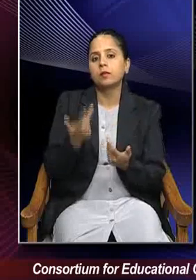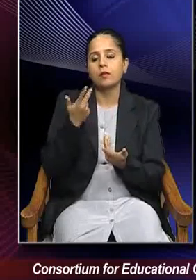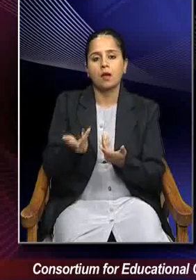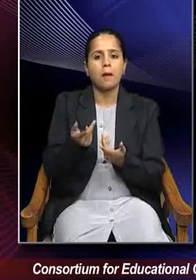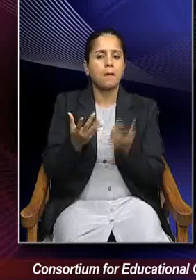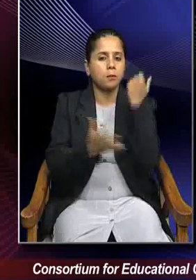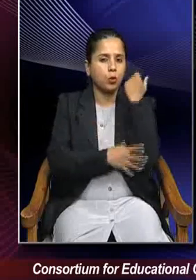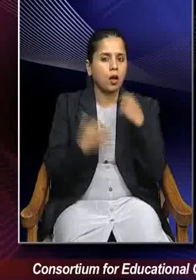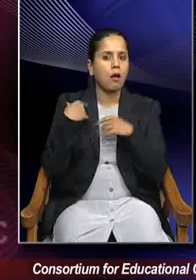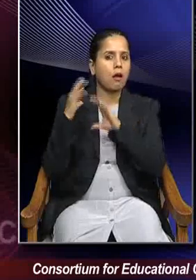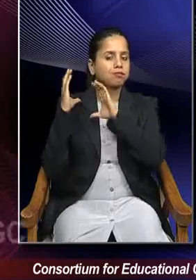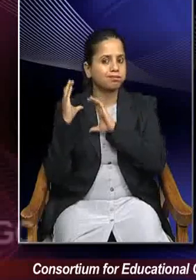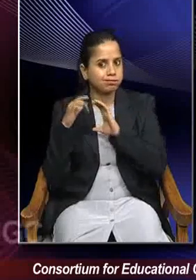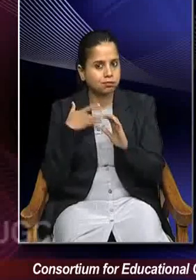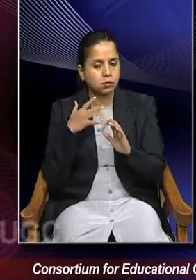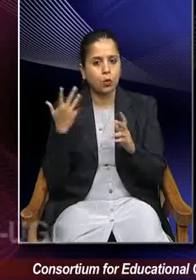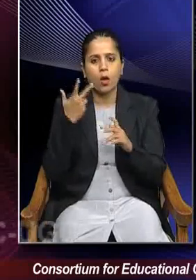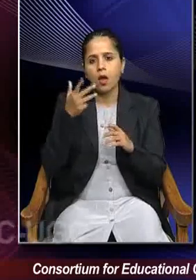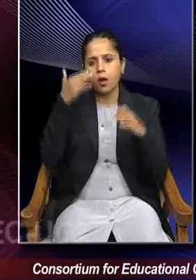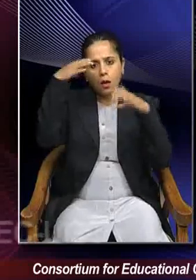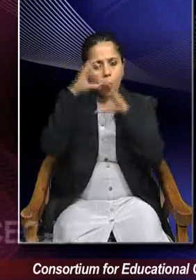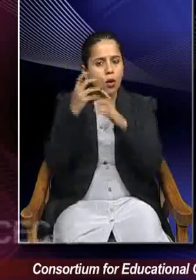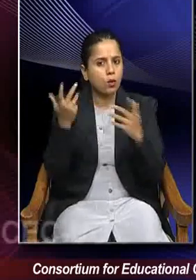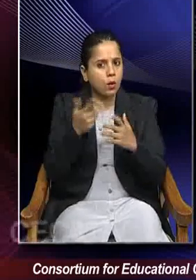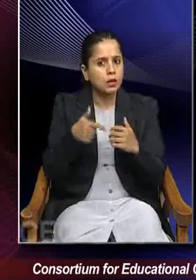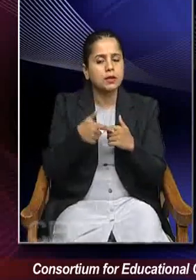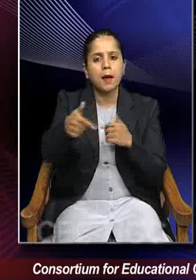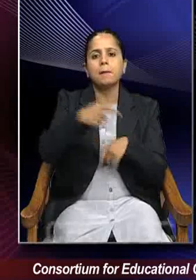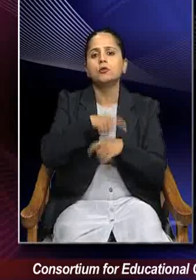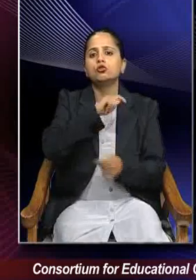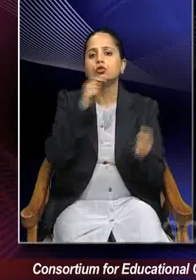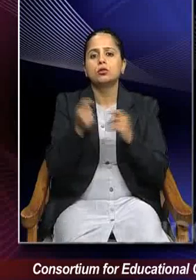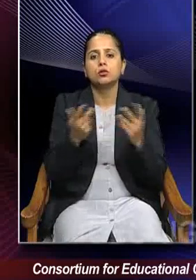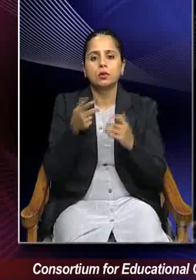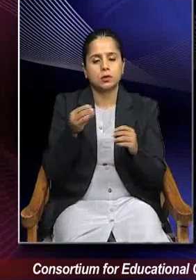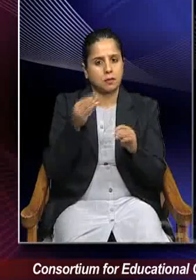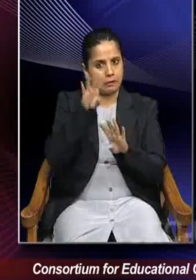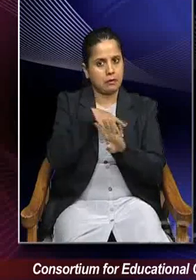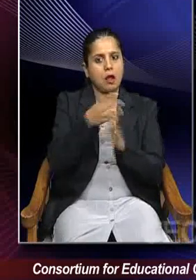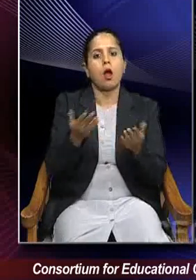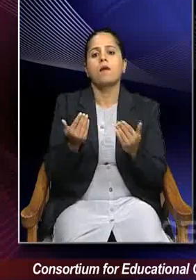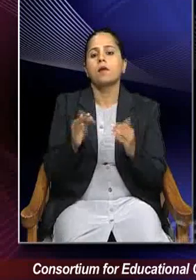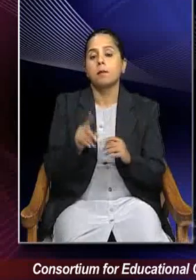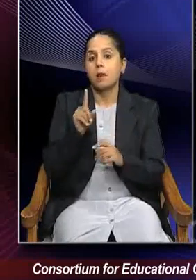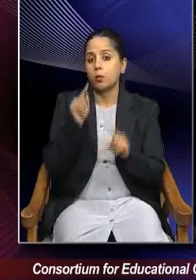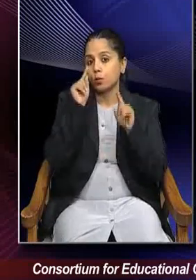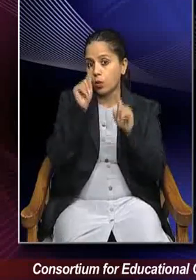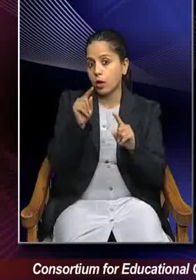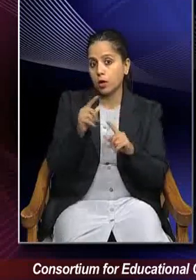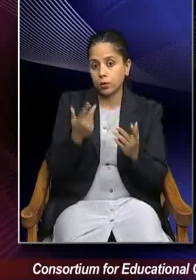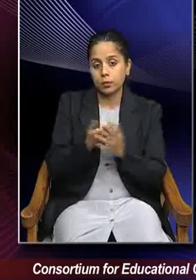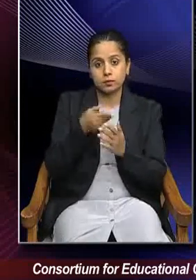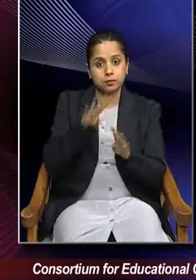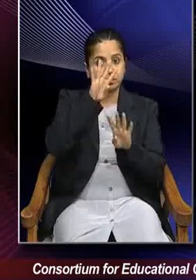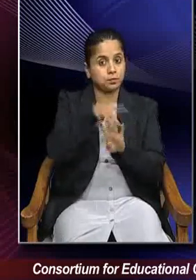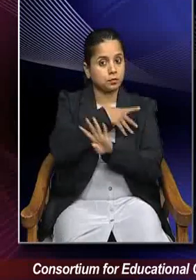poverty, where it is concentrated, how over time it is changing. So some of these statistics are available, but the point is that these